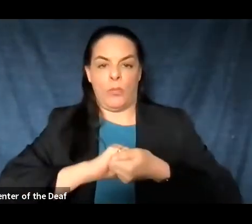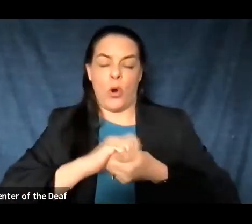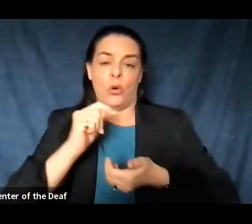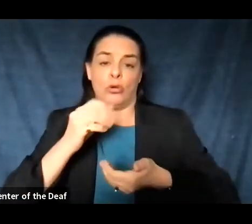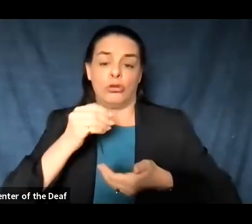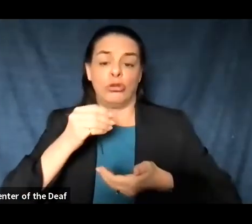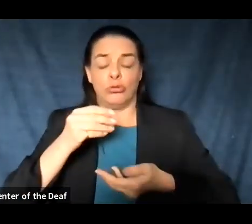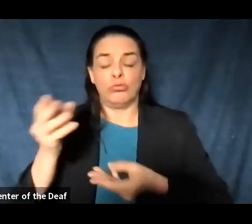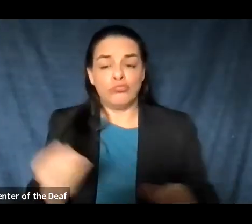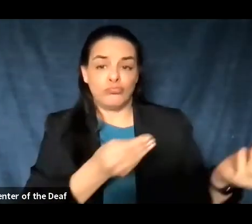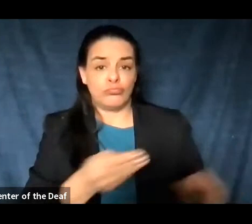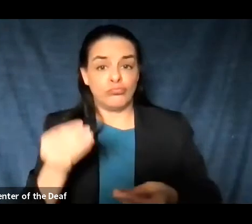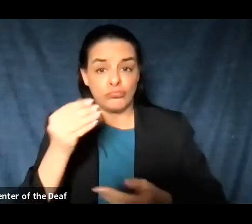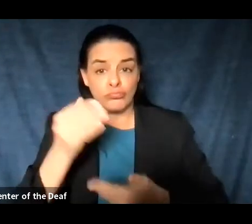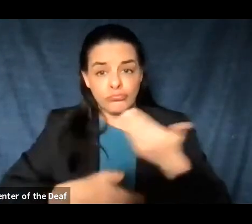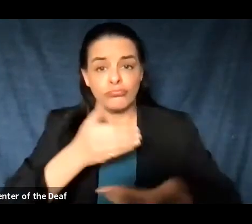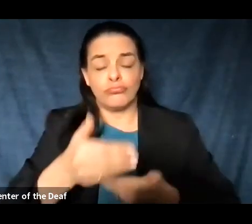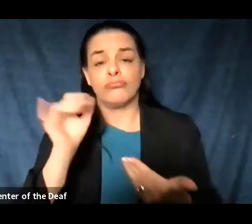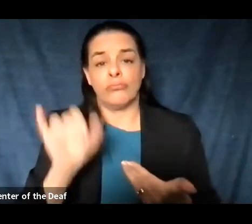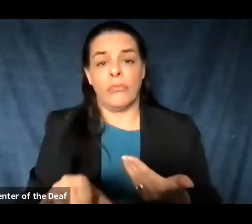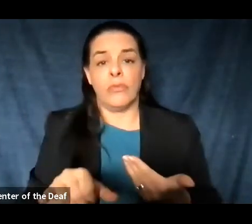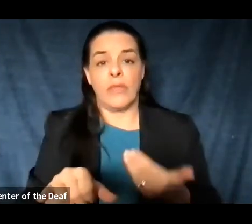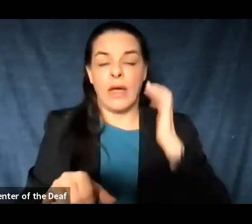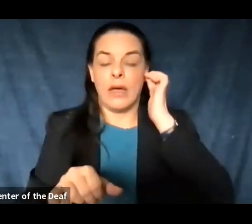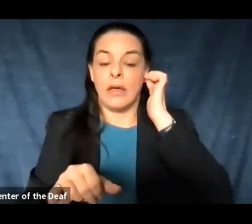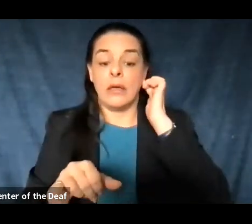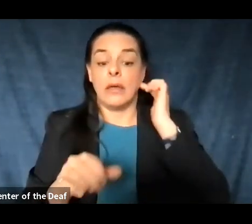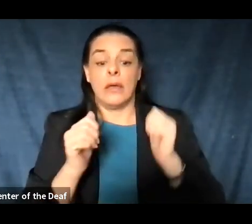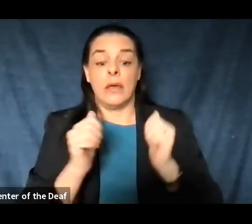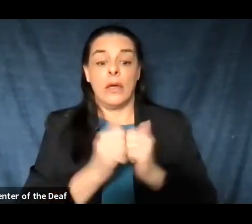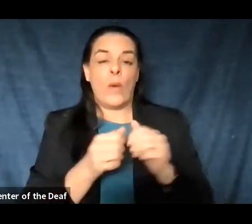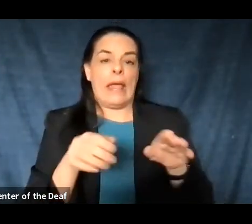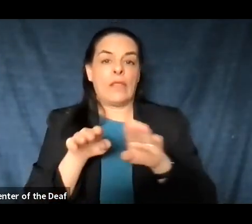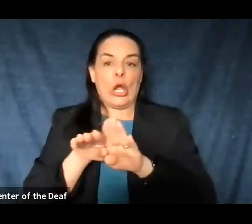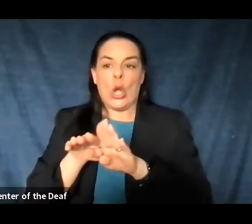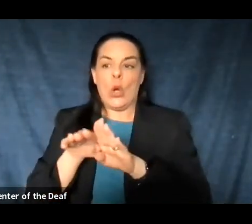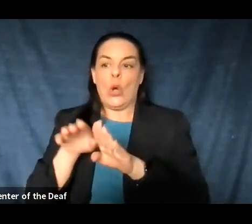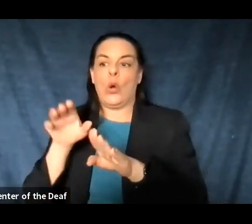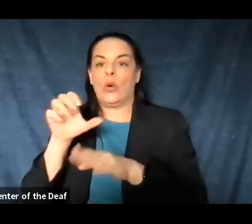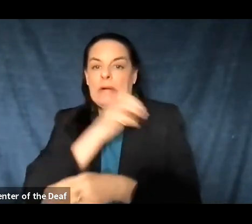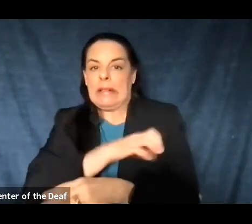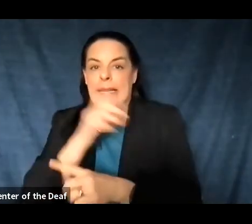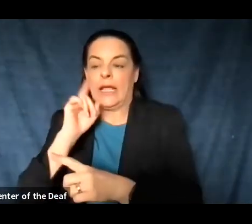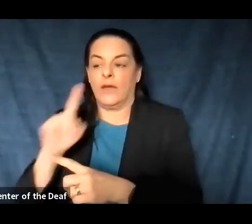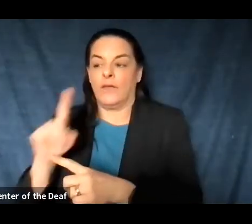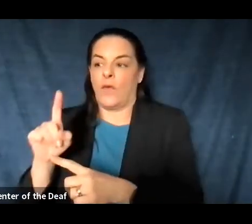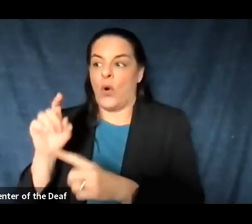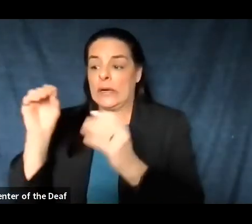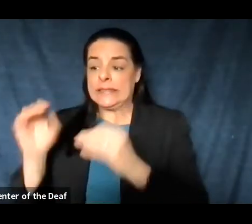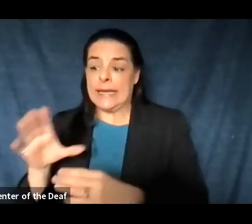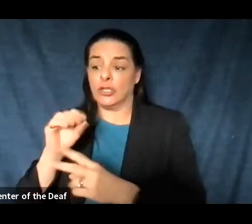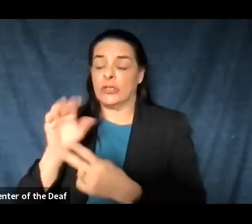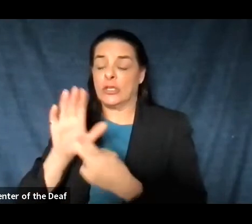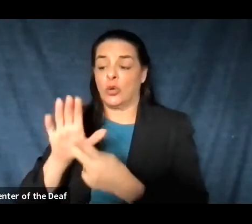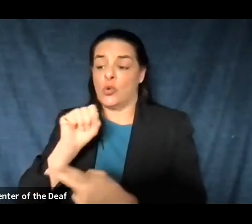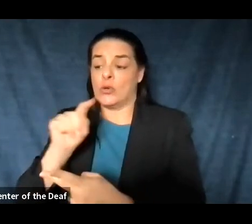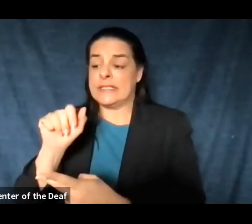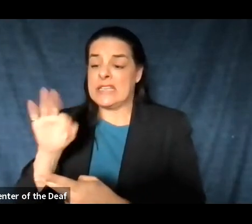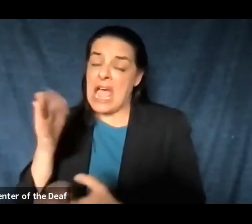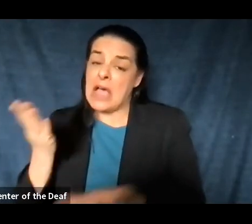that. You know, having closed pods for teachers and school staff is not off the table. You have to remember